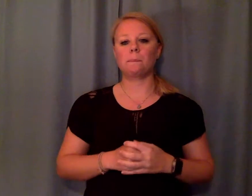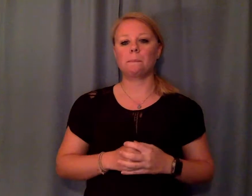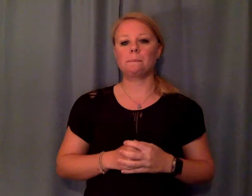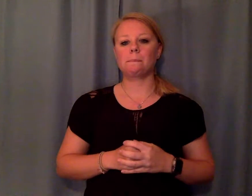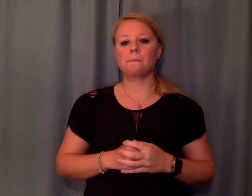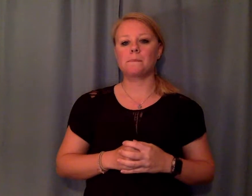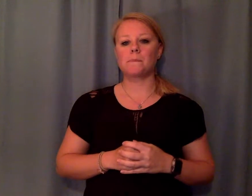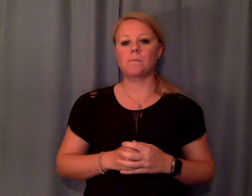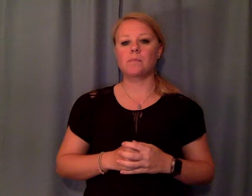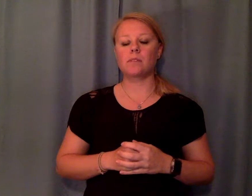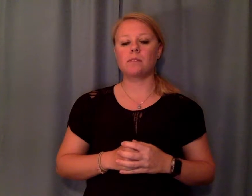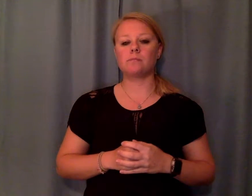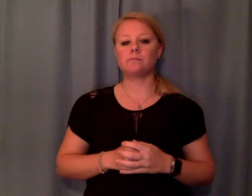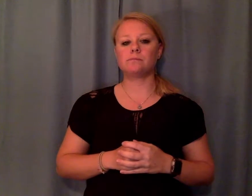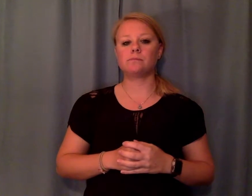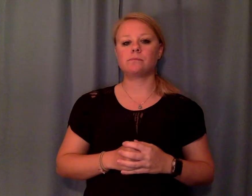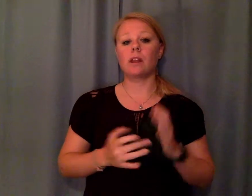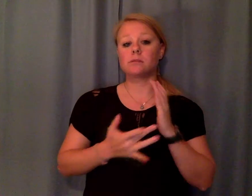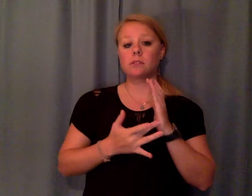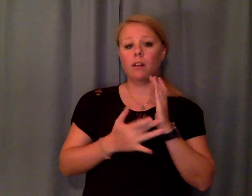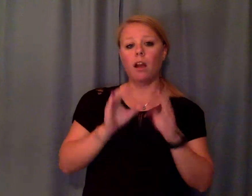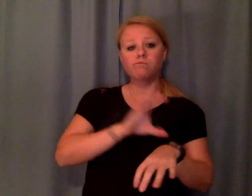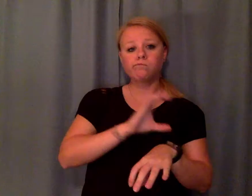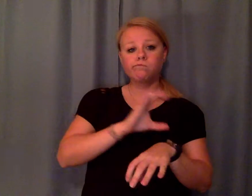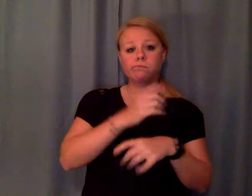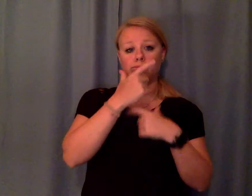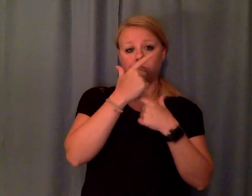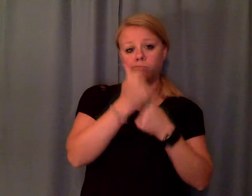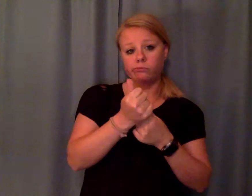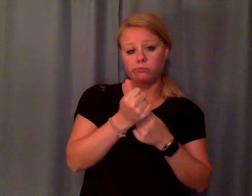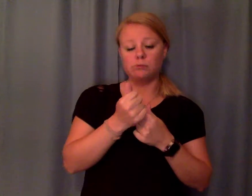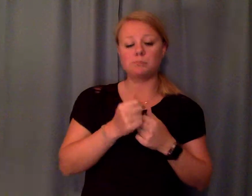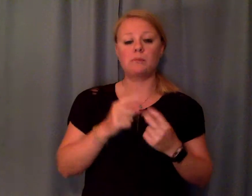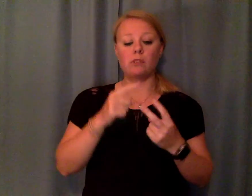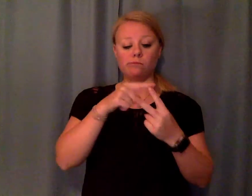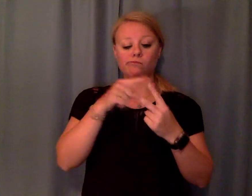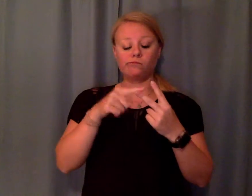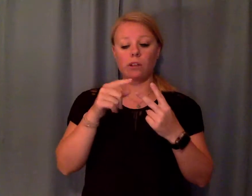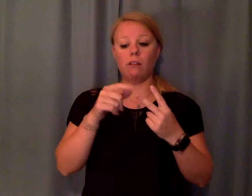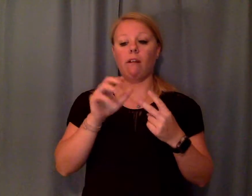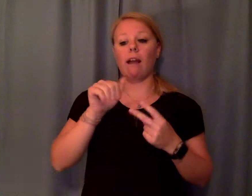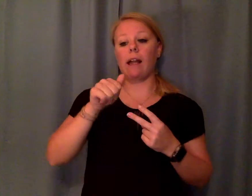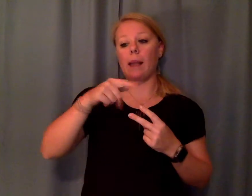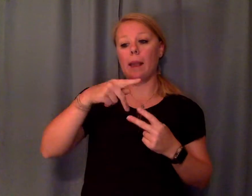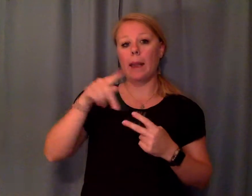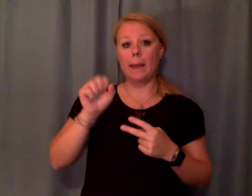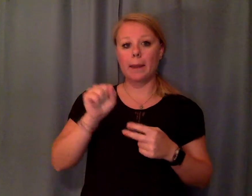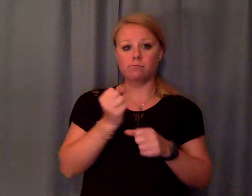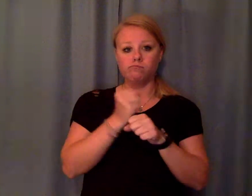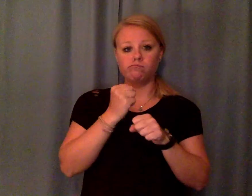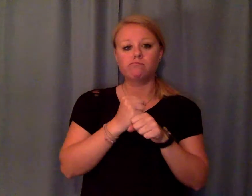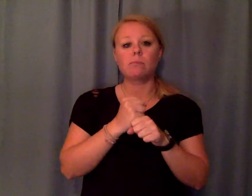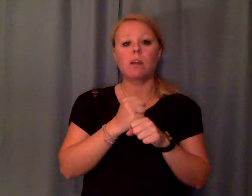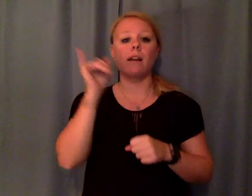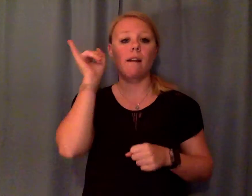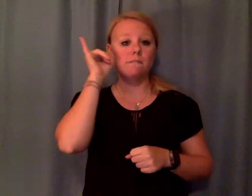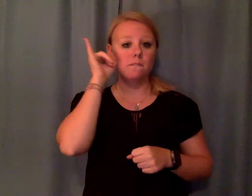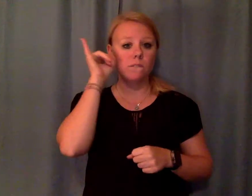always had a fascination for computers and technology, and I made a few apps for the iPhone, iPod Touch, and iPad. I'd like to share a couple with you